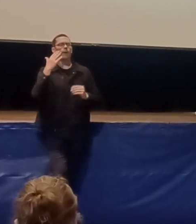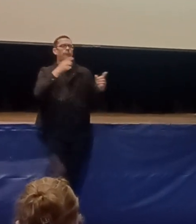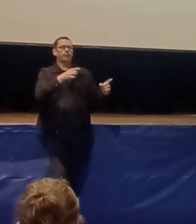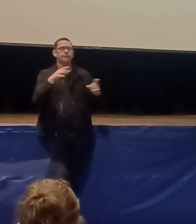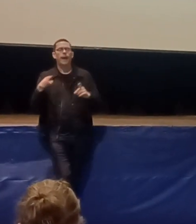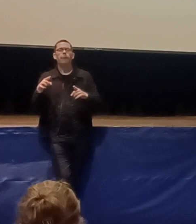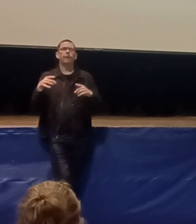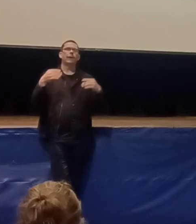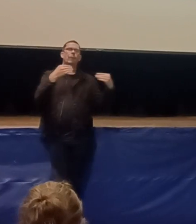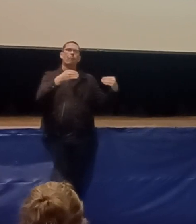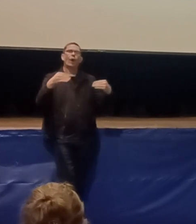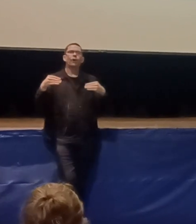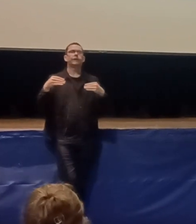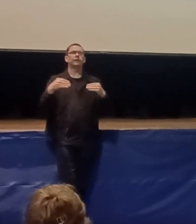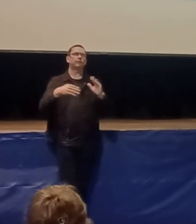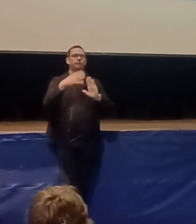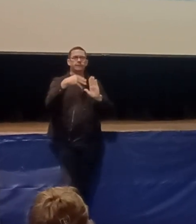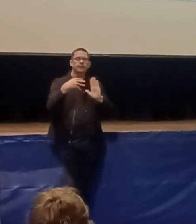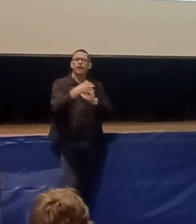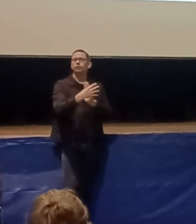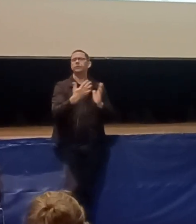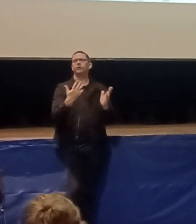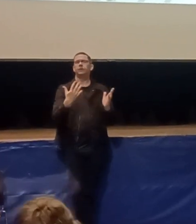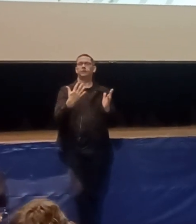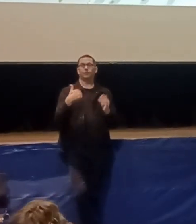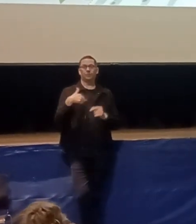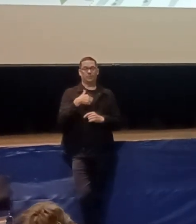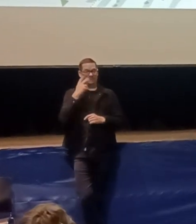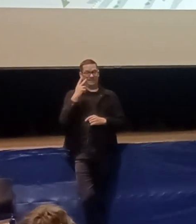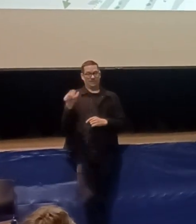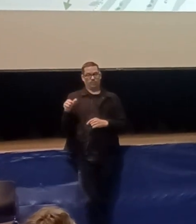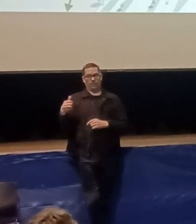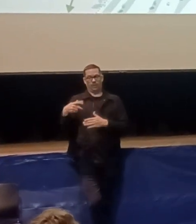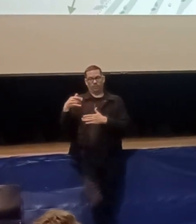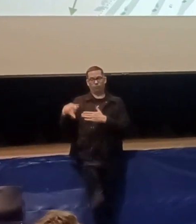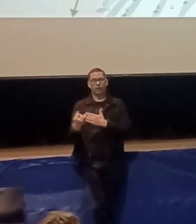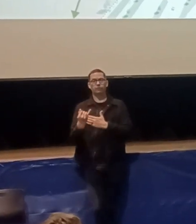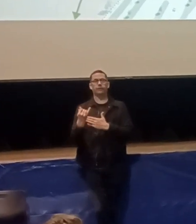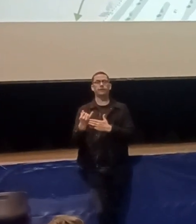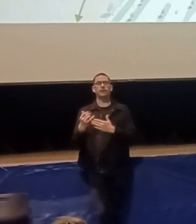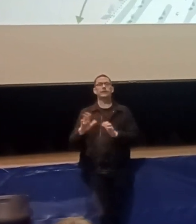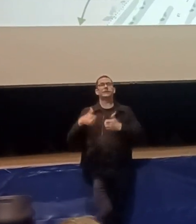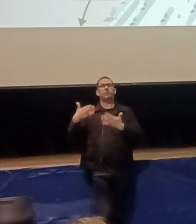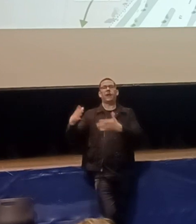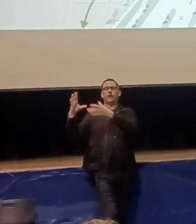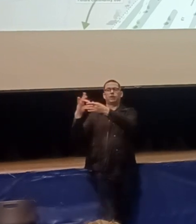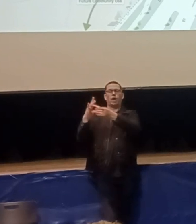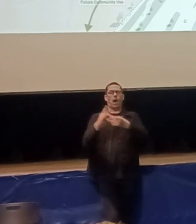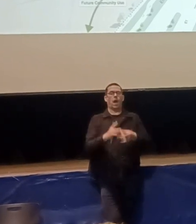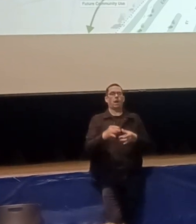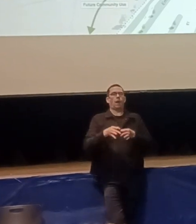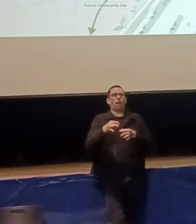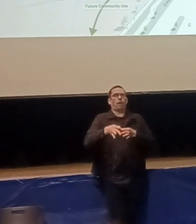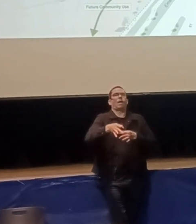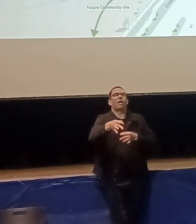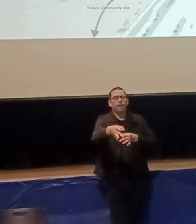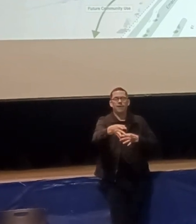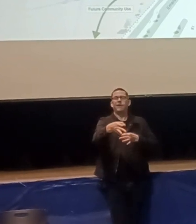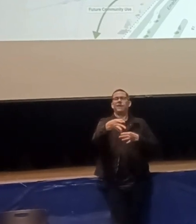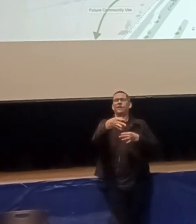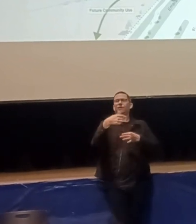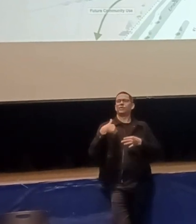in terms of scheduled drivers, like what we've seen with other projects with supply chain delays, etc., and be positioned to put